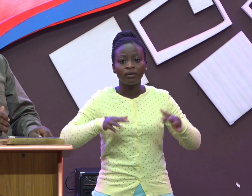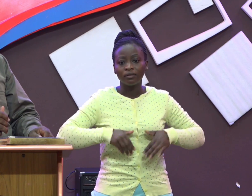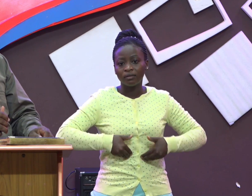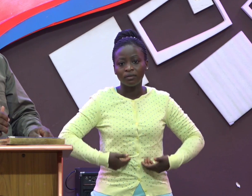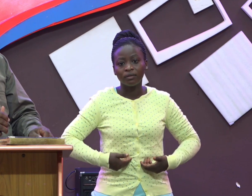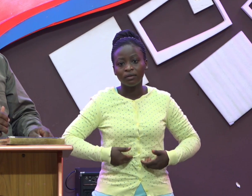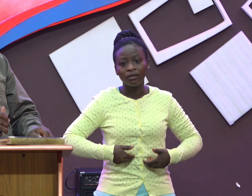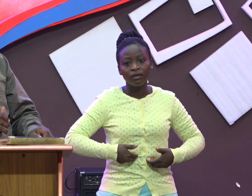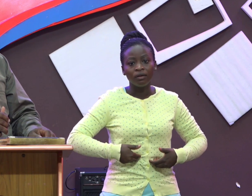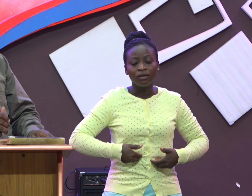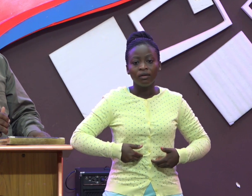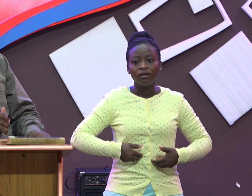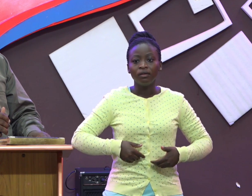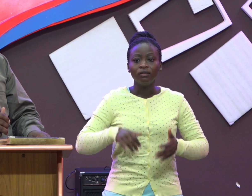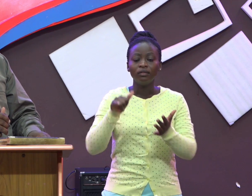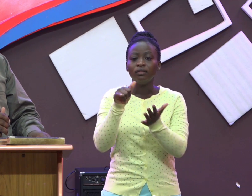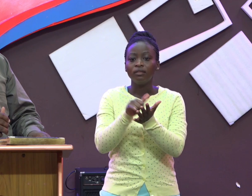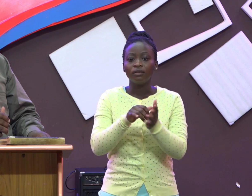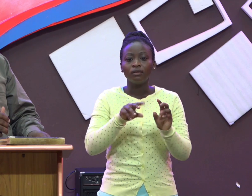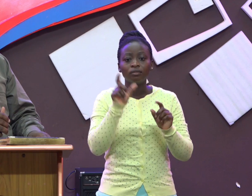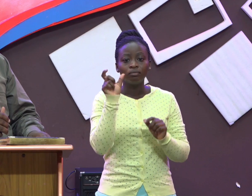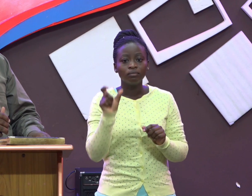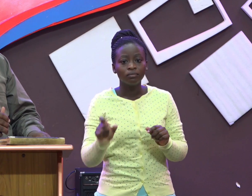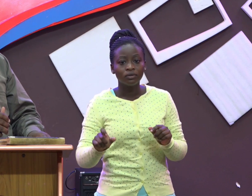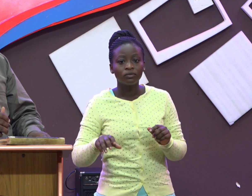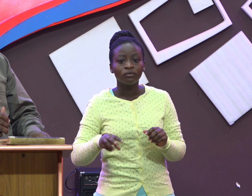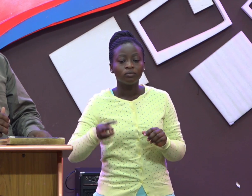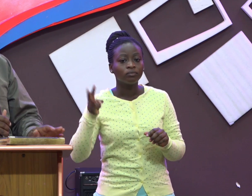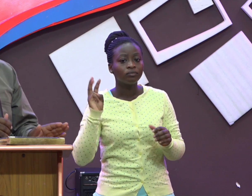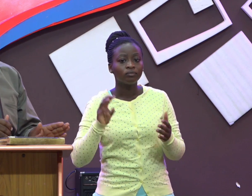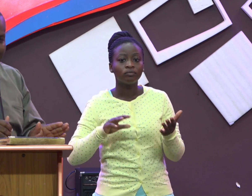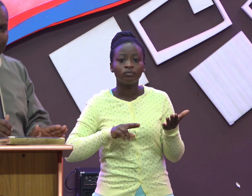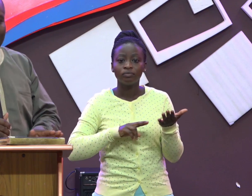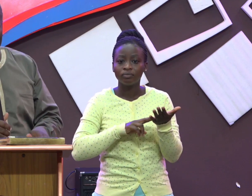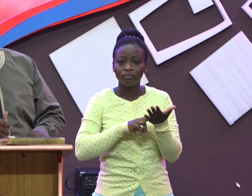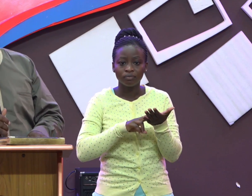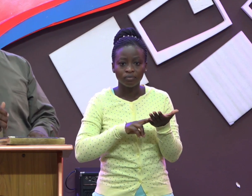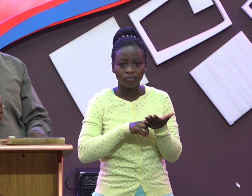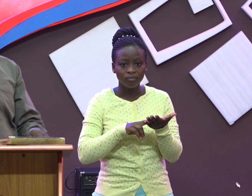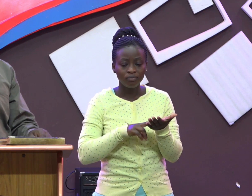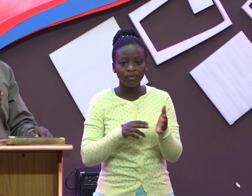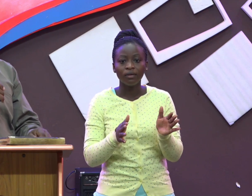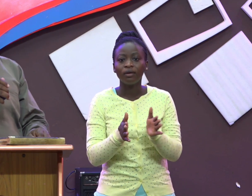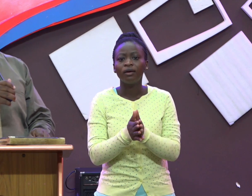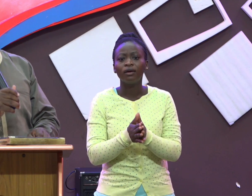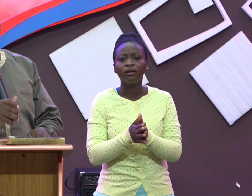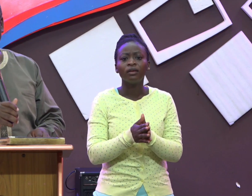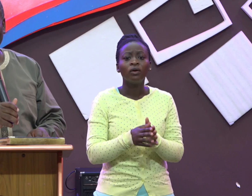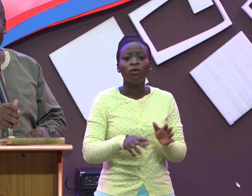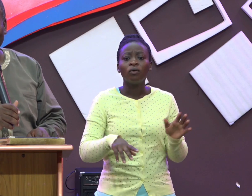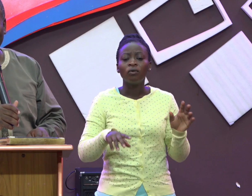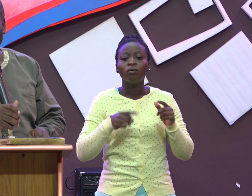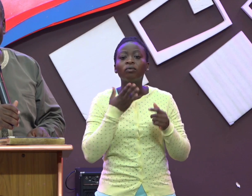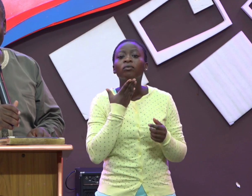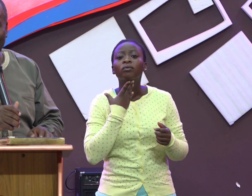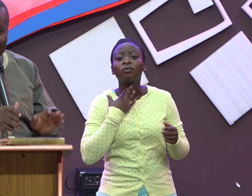was just being used. Naye nga atayagala akwate etteeka eryo. But he wanted to take guard of that law. Buli kiseera bakama be nga bamusanga afukamidde. So every time they would